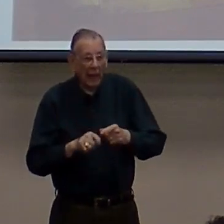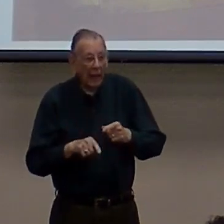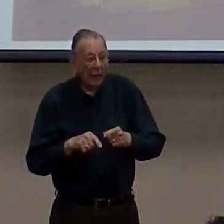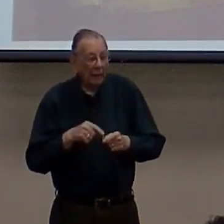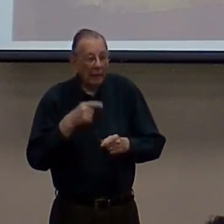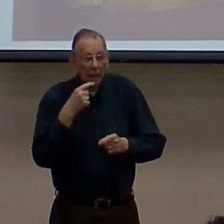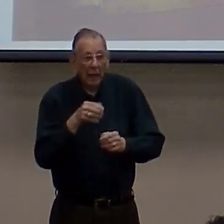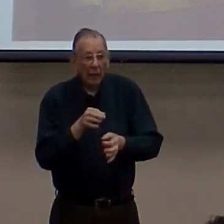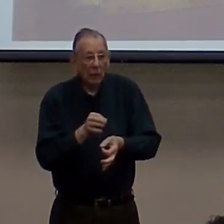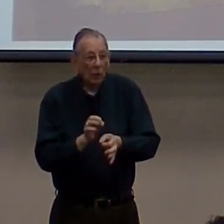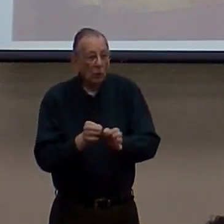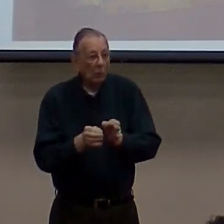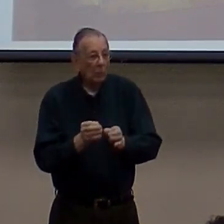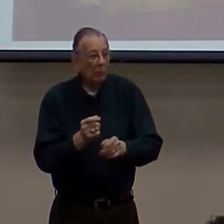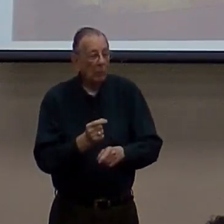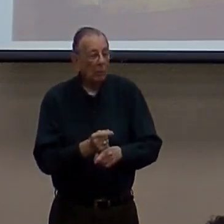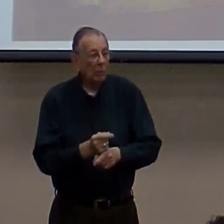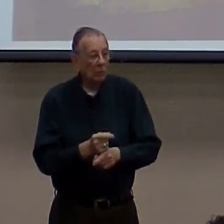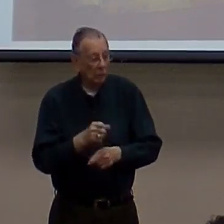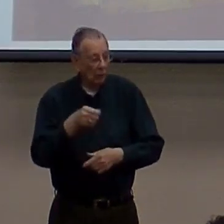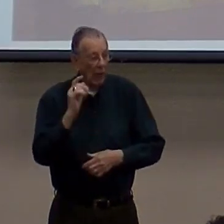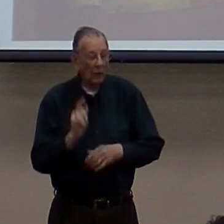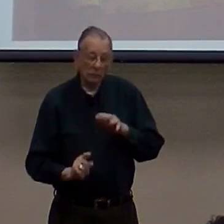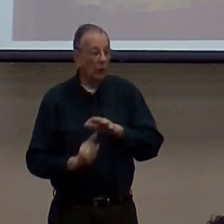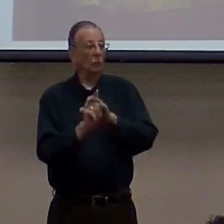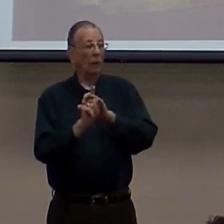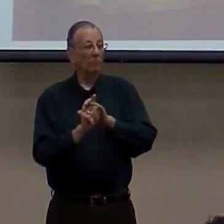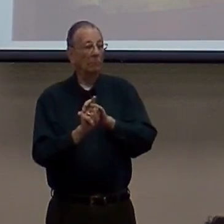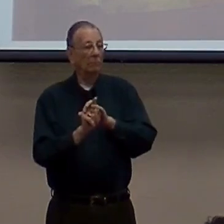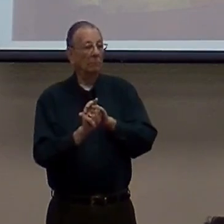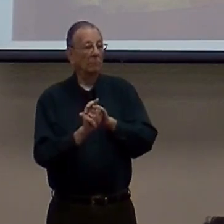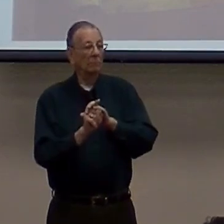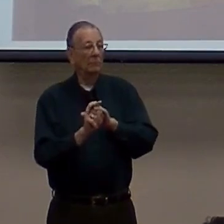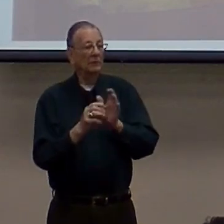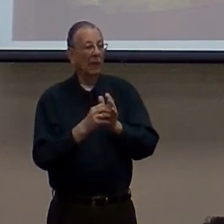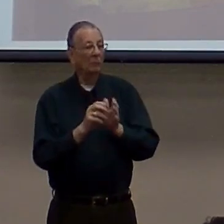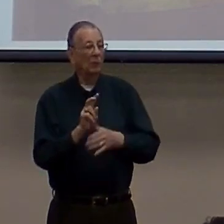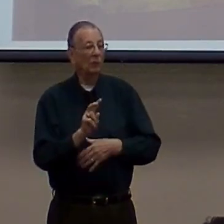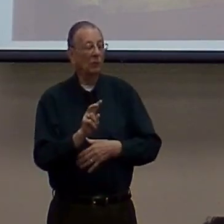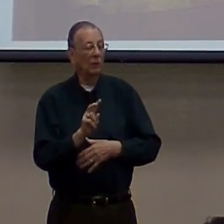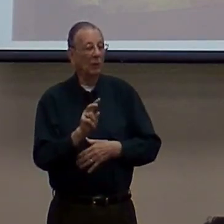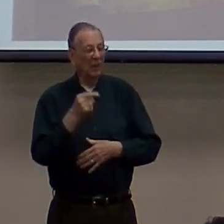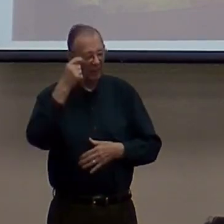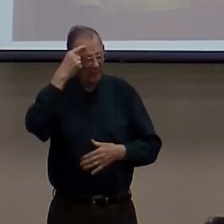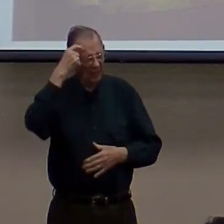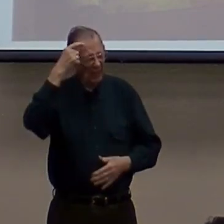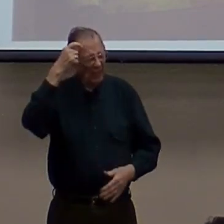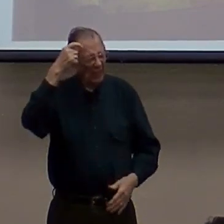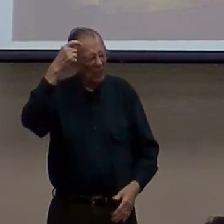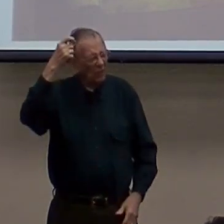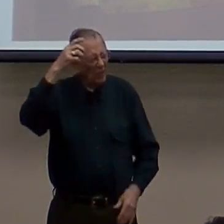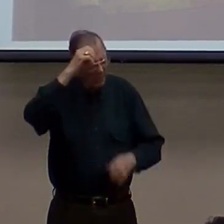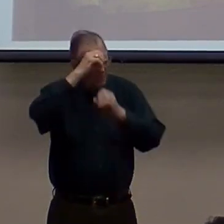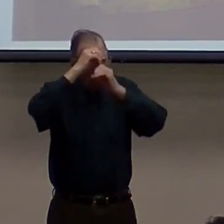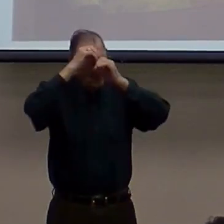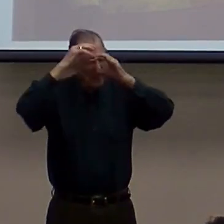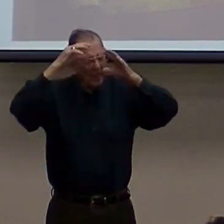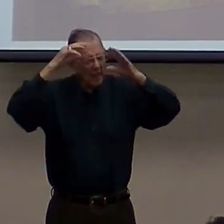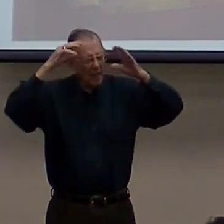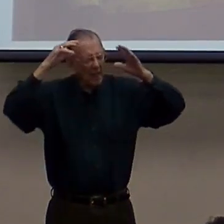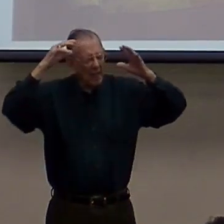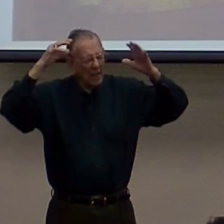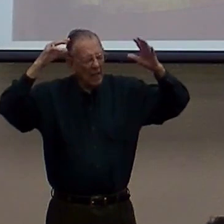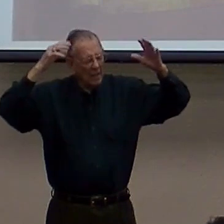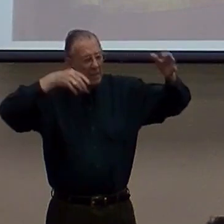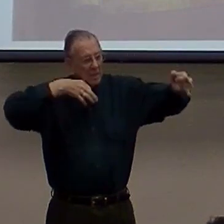the interpretation. And so God shows up, in a way, in a dream, in a vision, and tells him what it